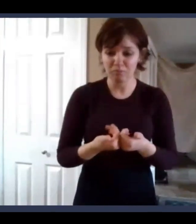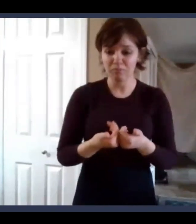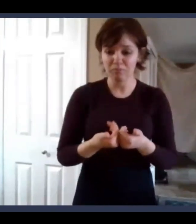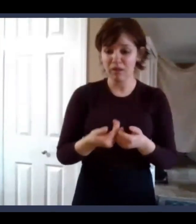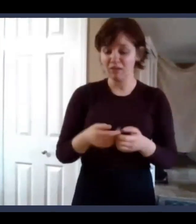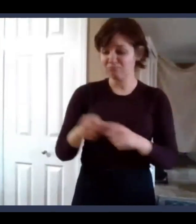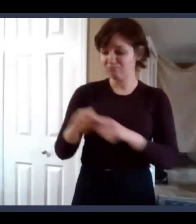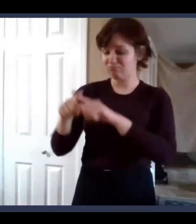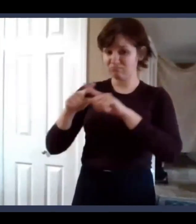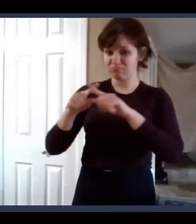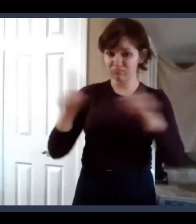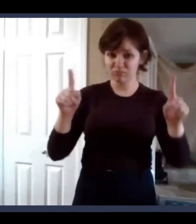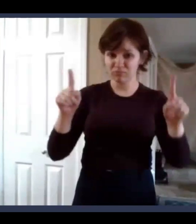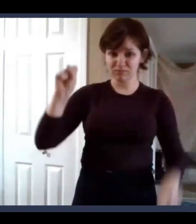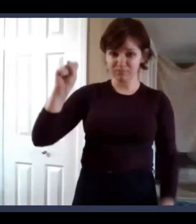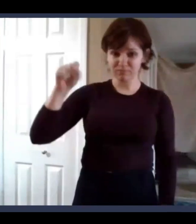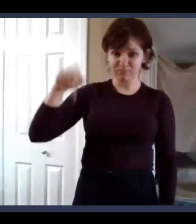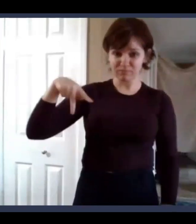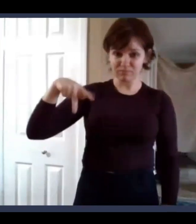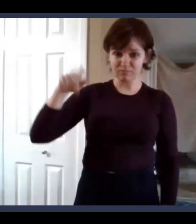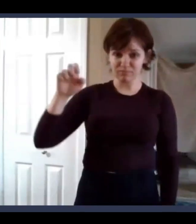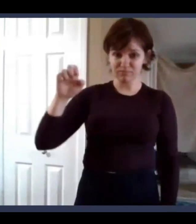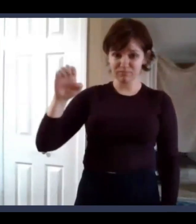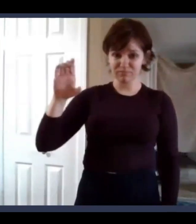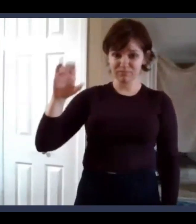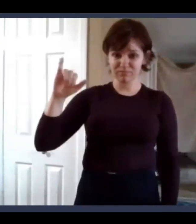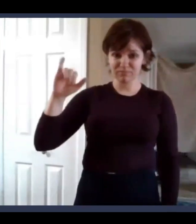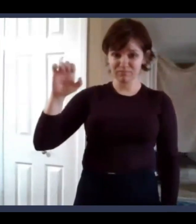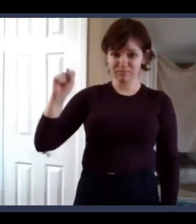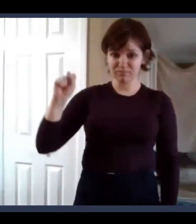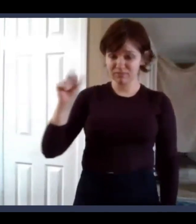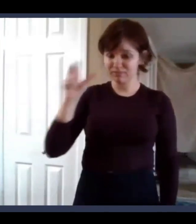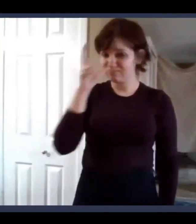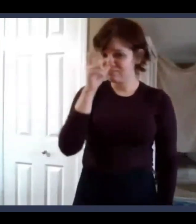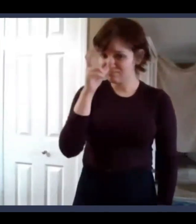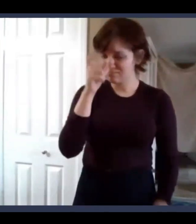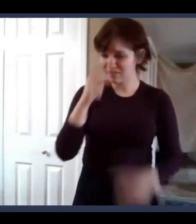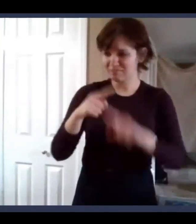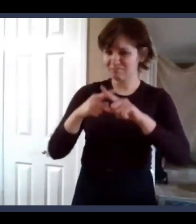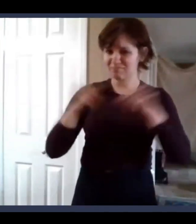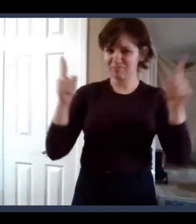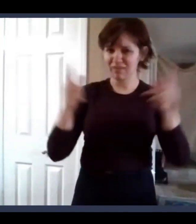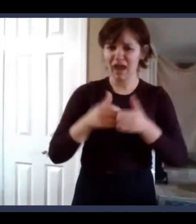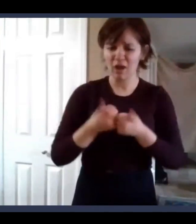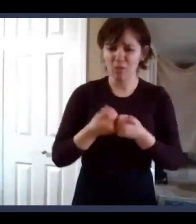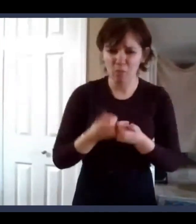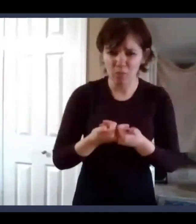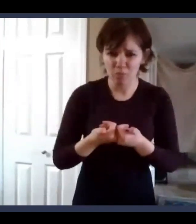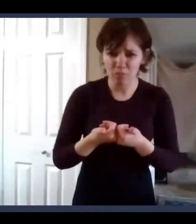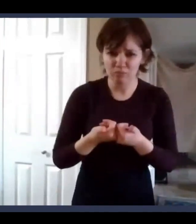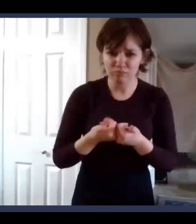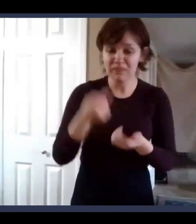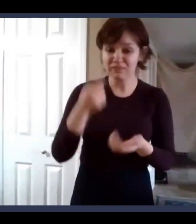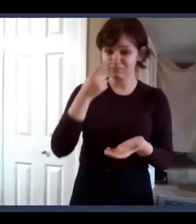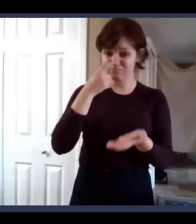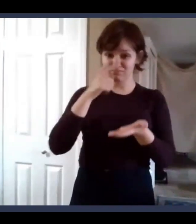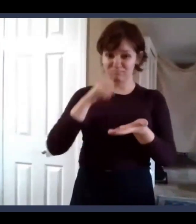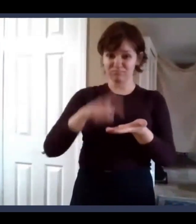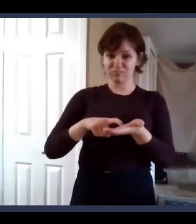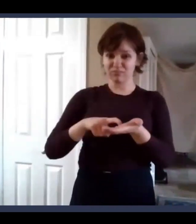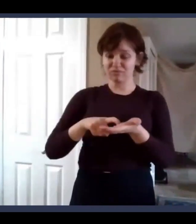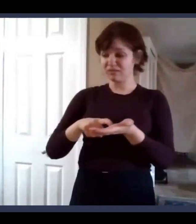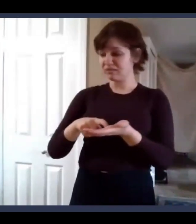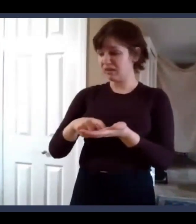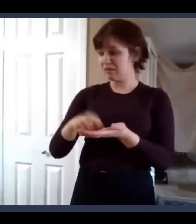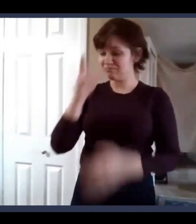of ants? How are they different? Because one thing you probably realize is that they're not all the same. We have outside, we